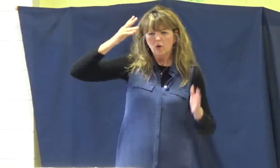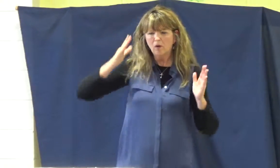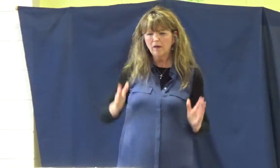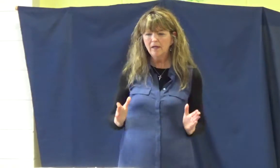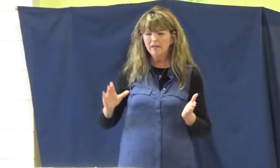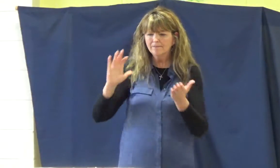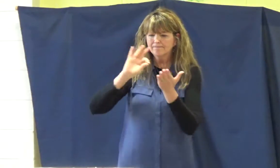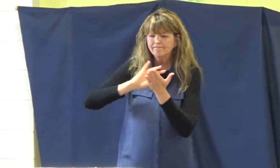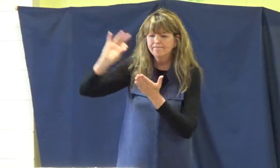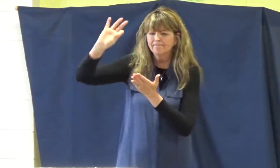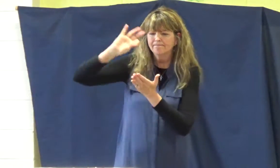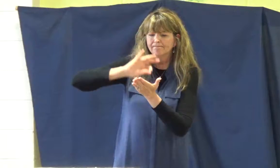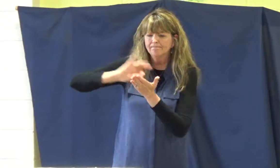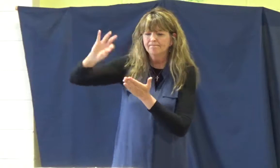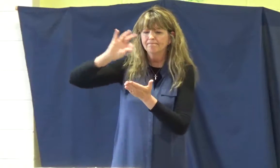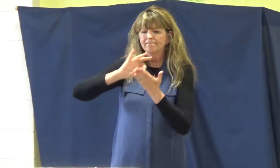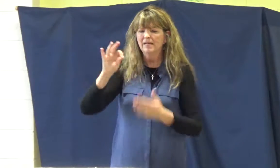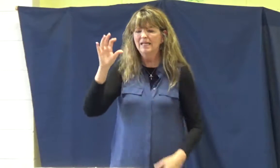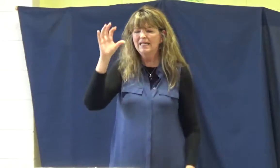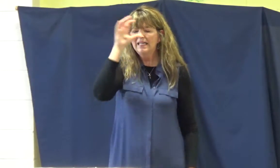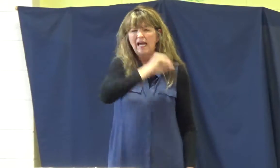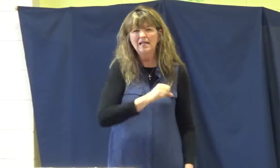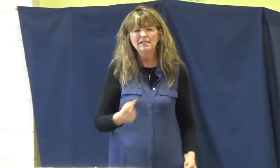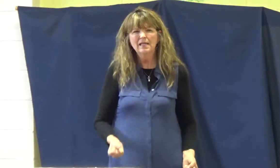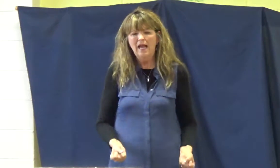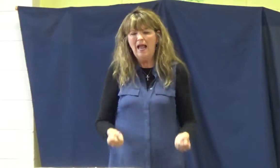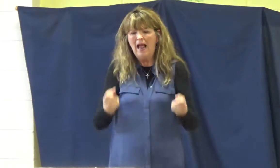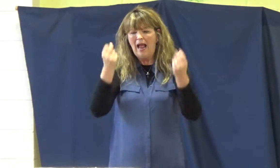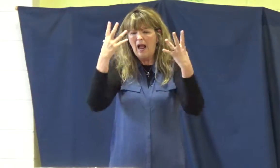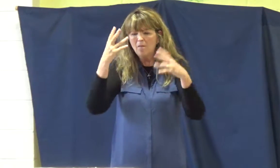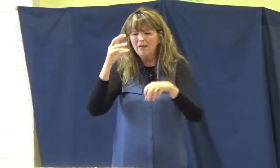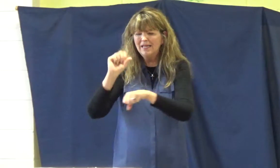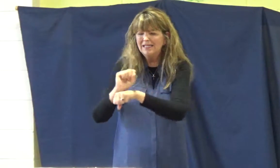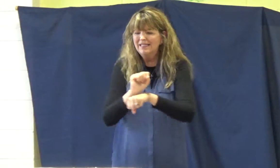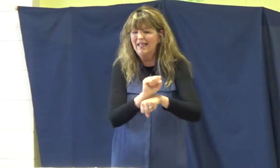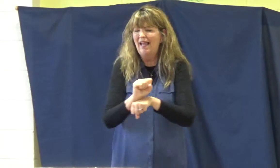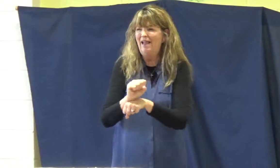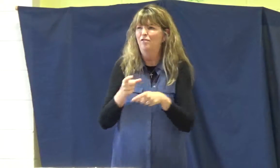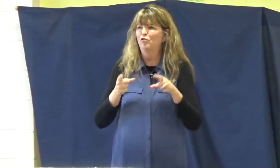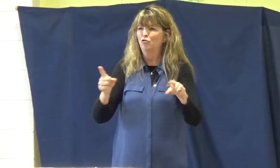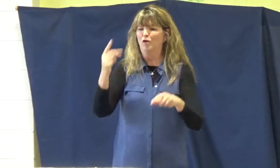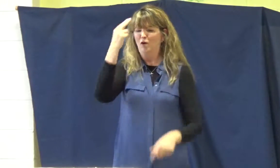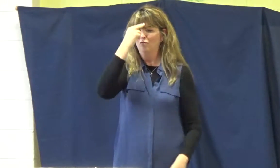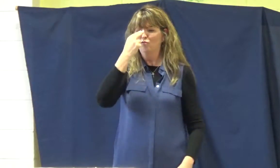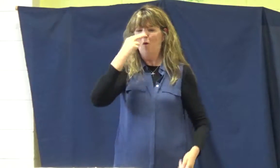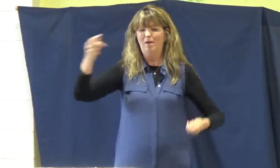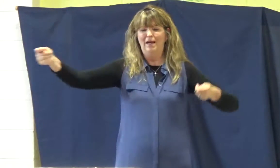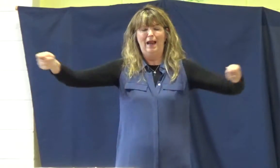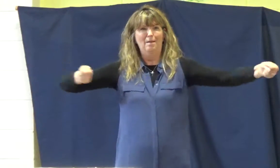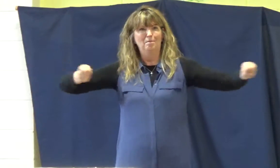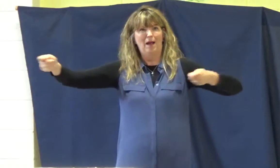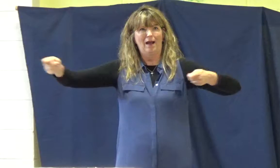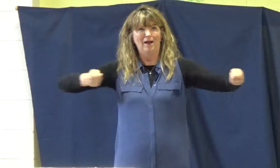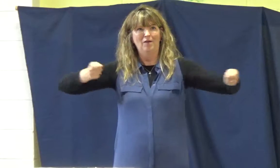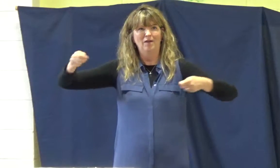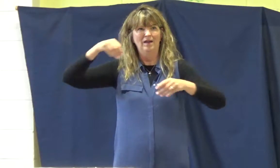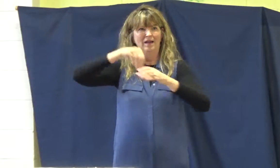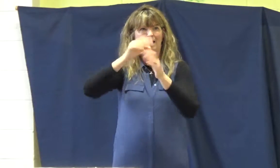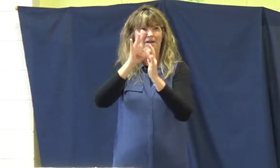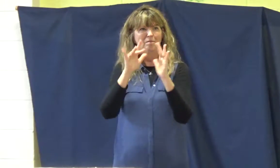Did you know that historians have calculated and have guesstimated how many slaves were in the Roman world